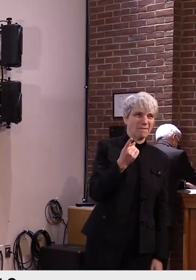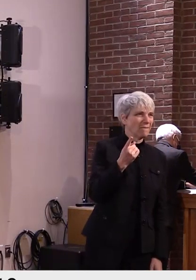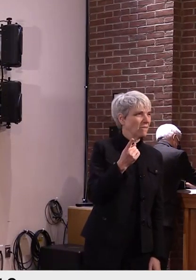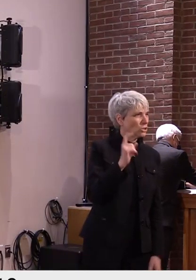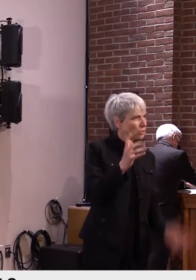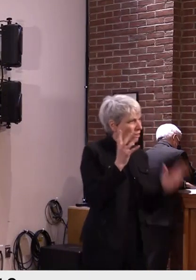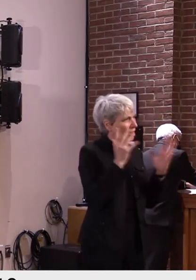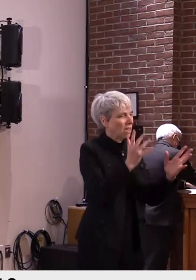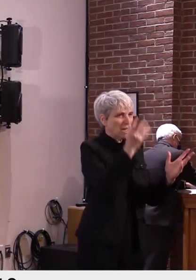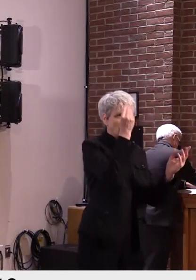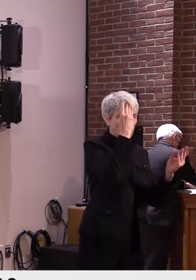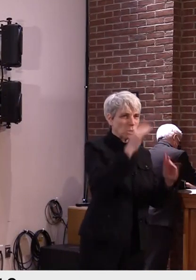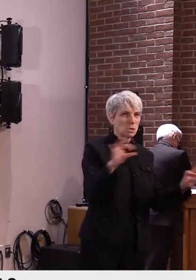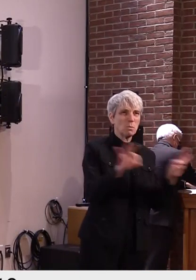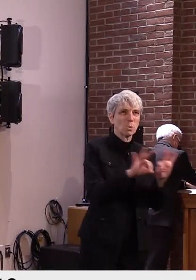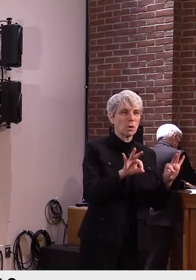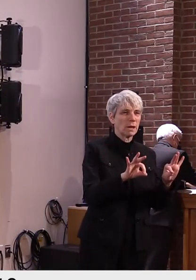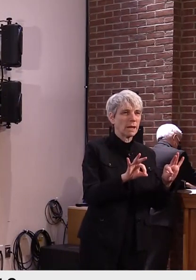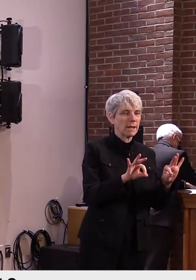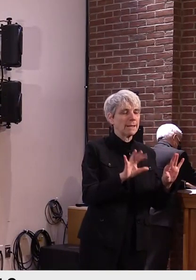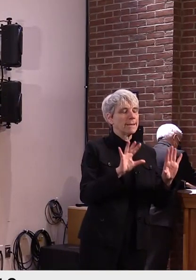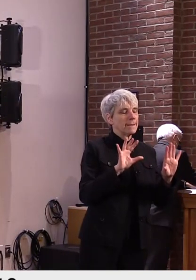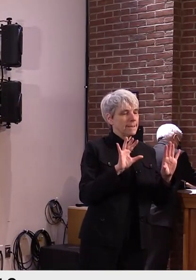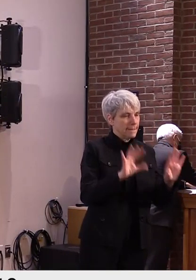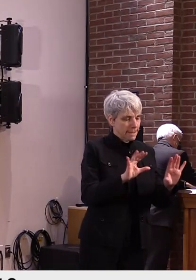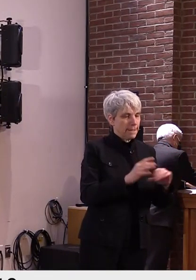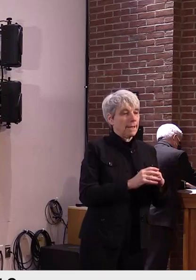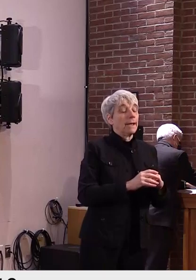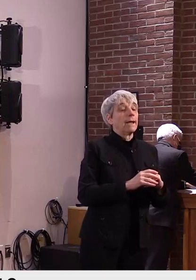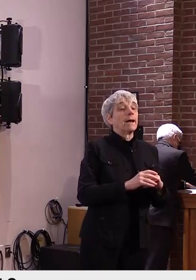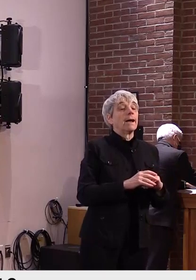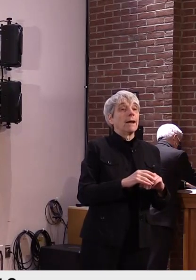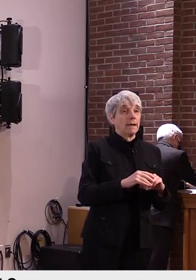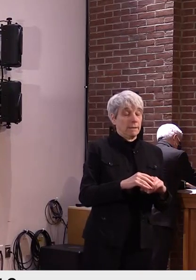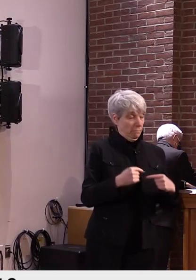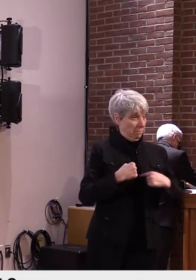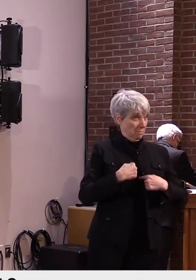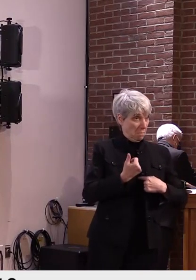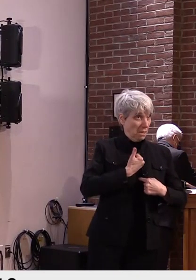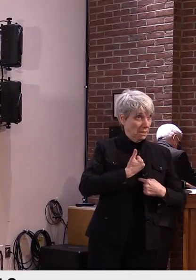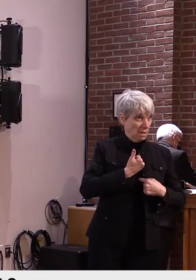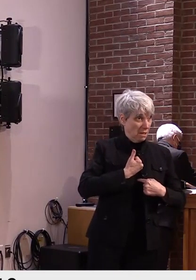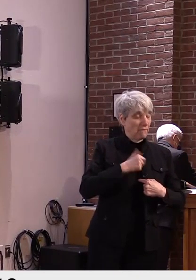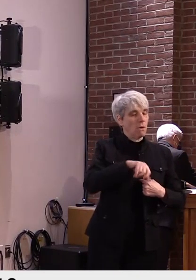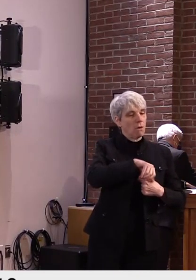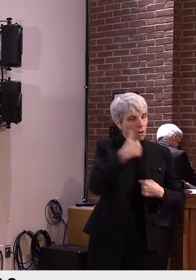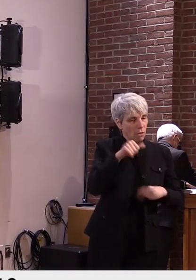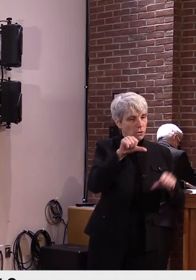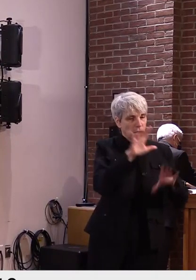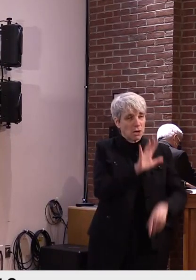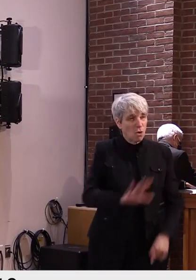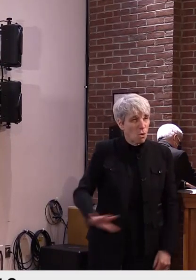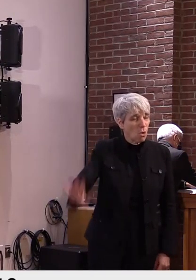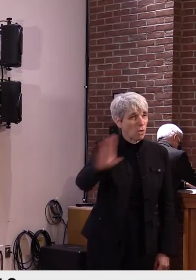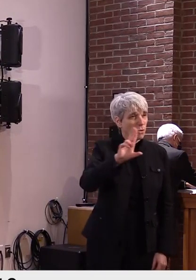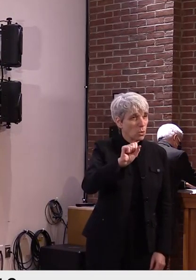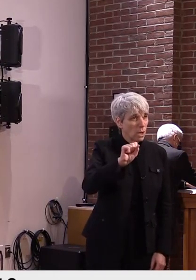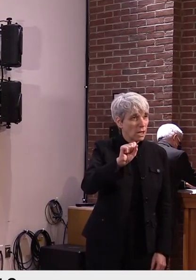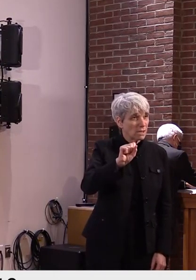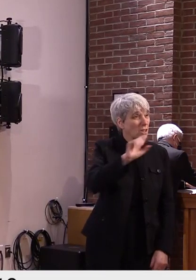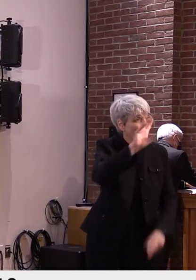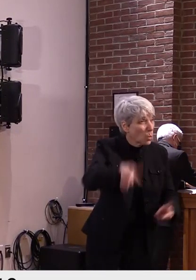airborne transmission. Keep in mind, this speaker and scientists across the country, and for that matter, the